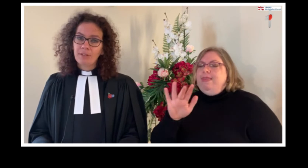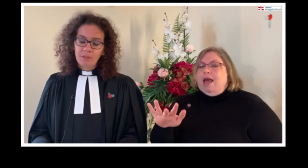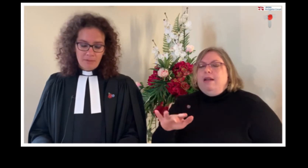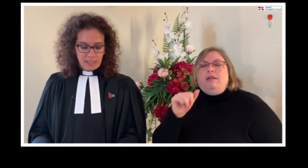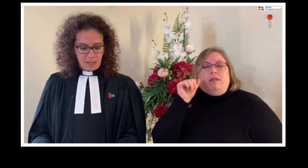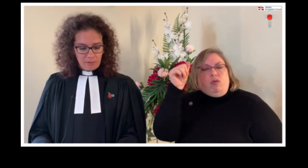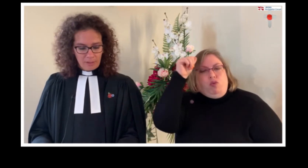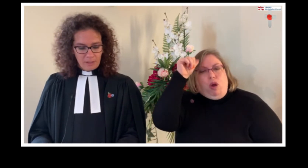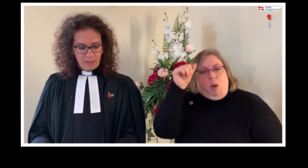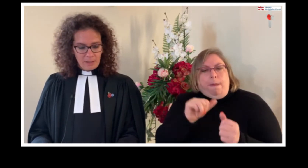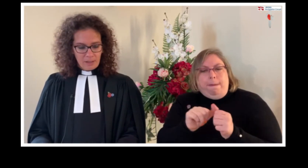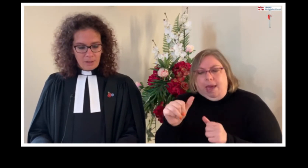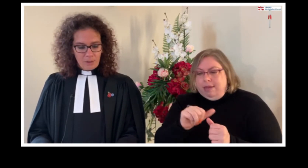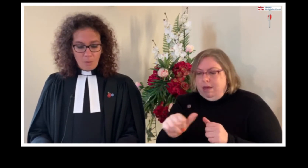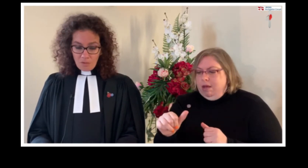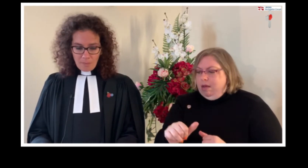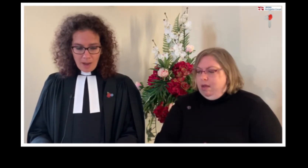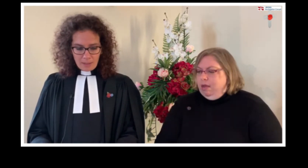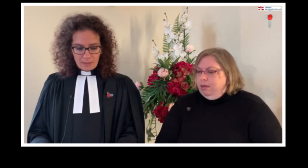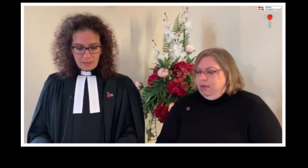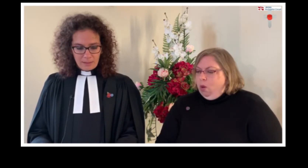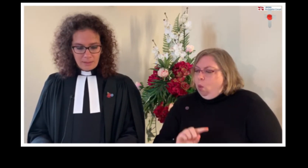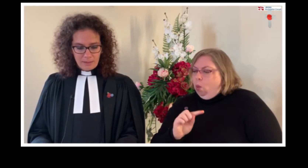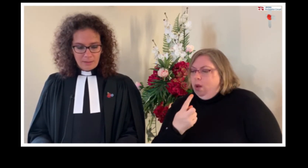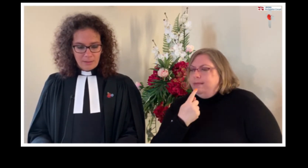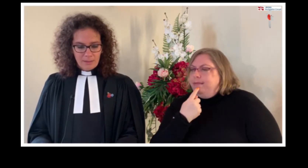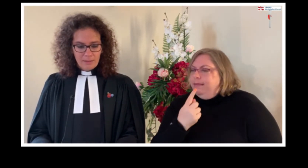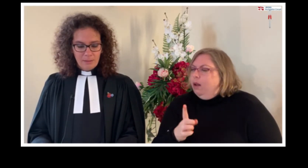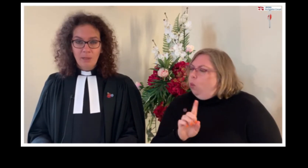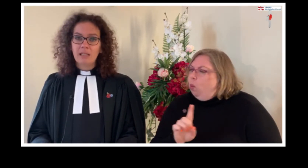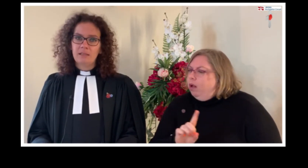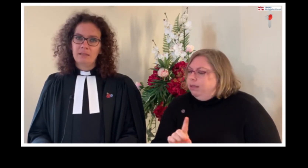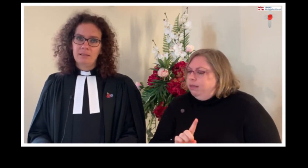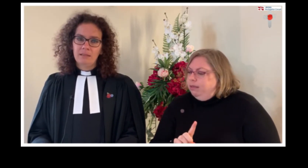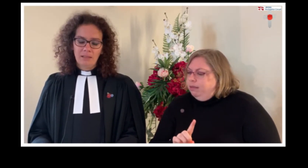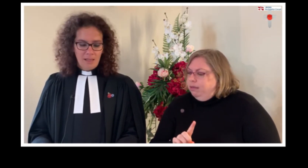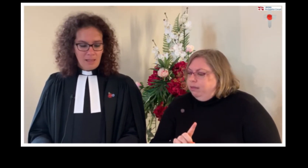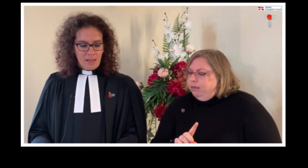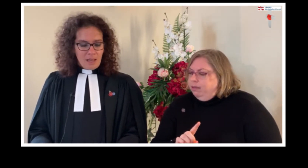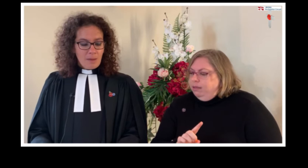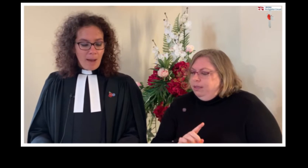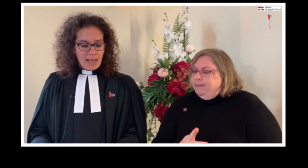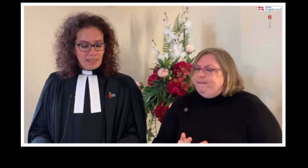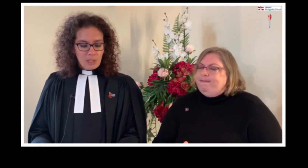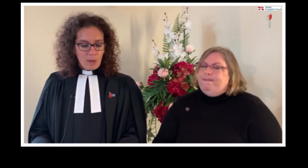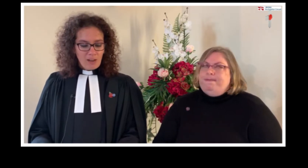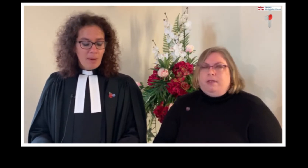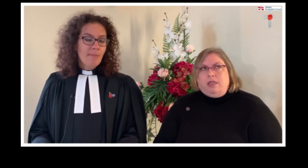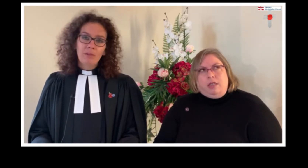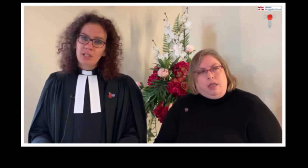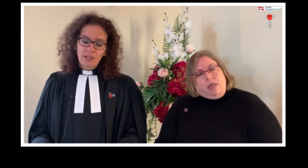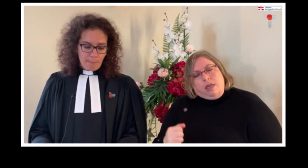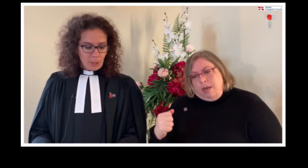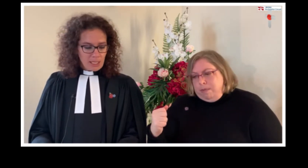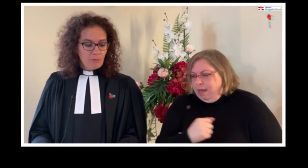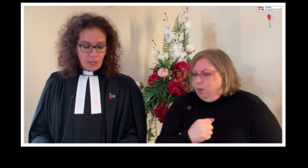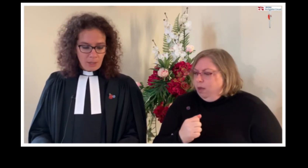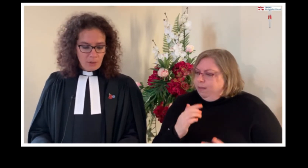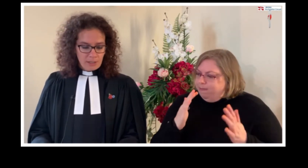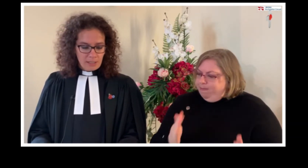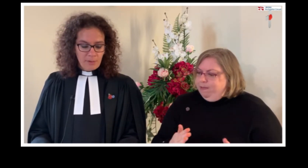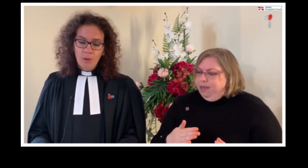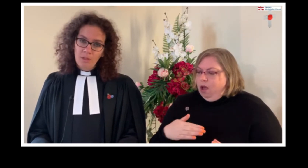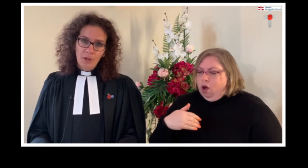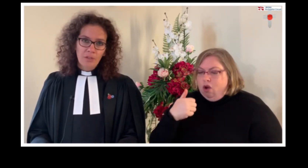Of the cavalry reserve, one remarked, "Well, they might as well have been mounted on bloody